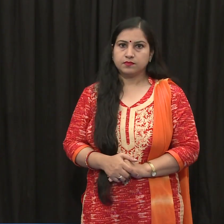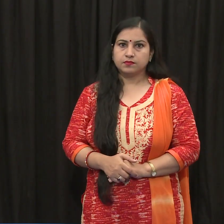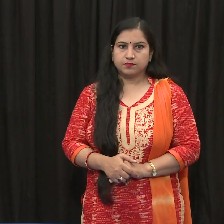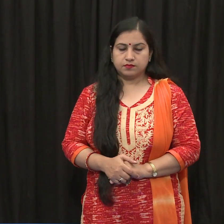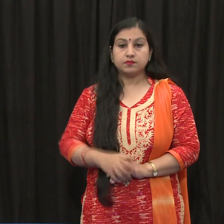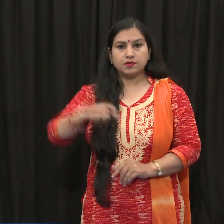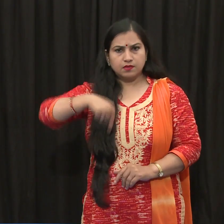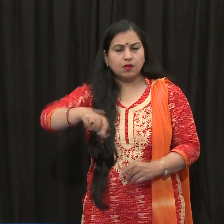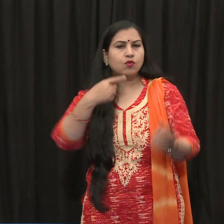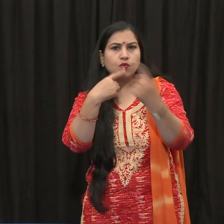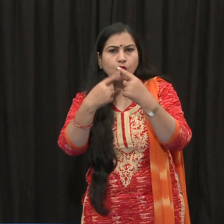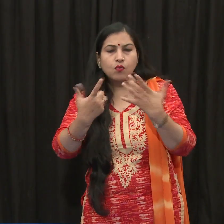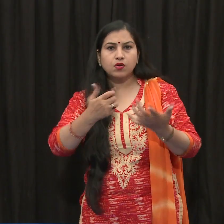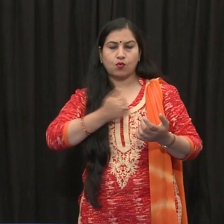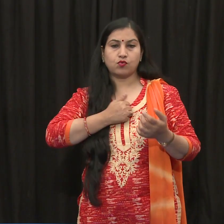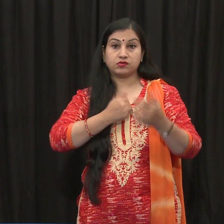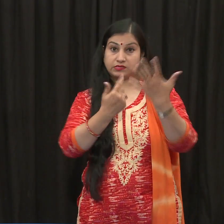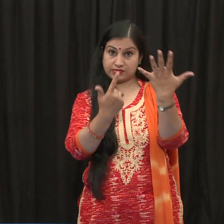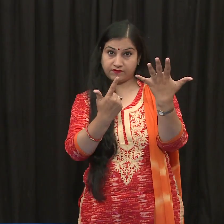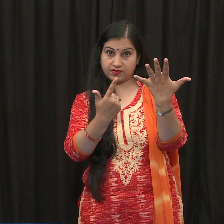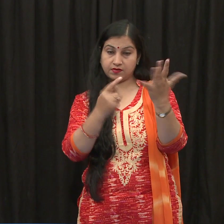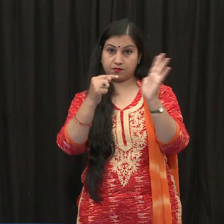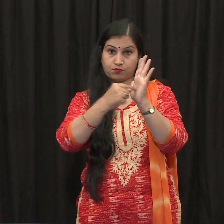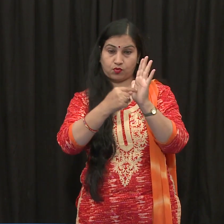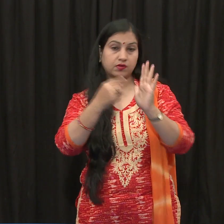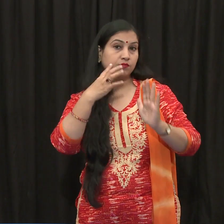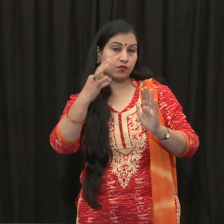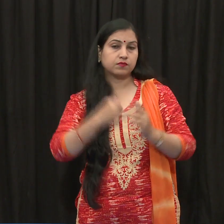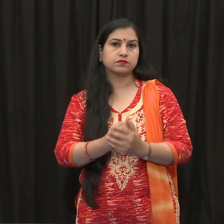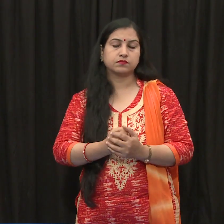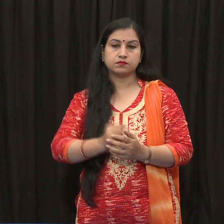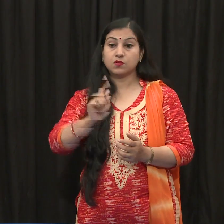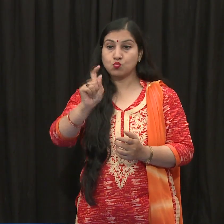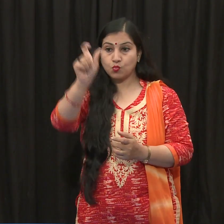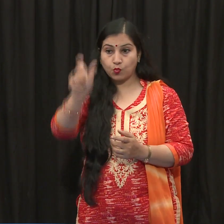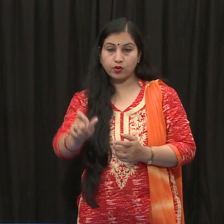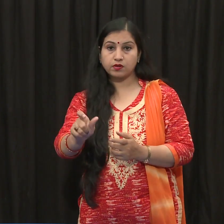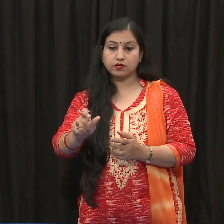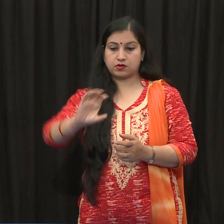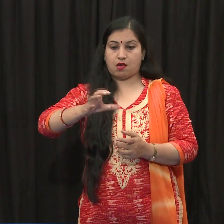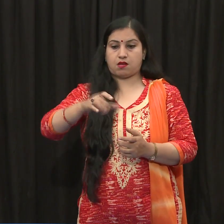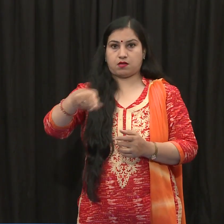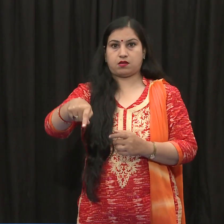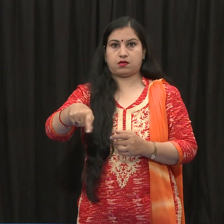Let's talk about our seventh feature, single citizenship.